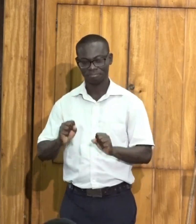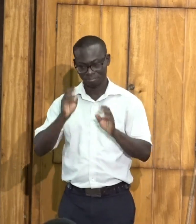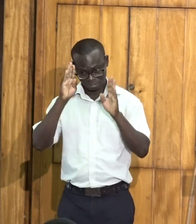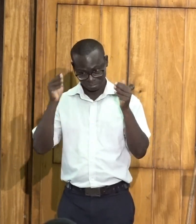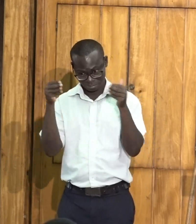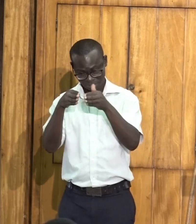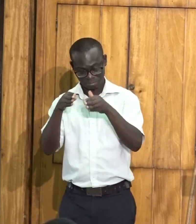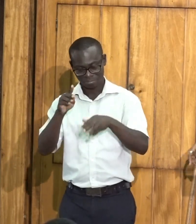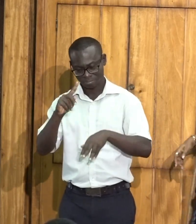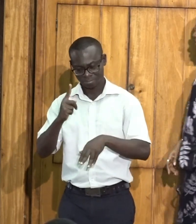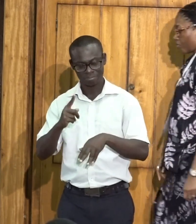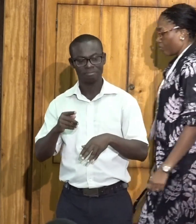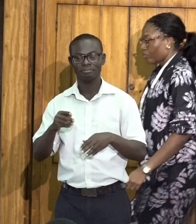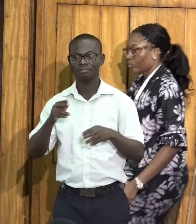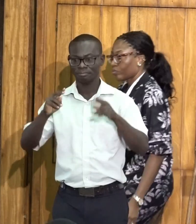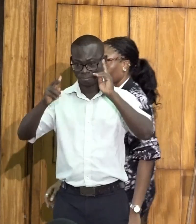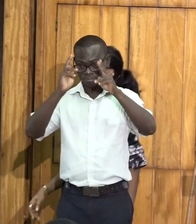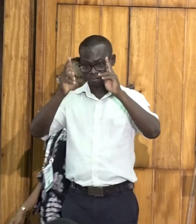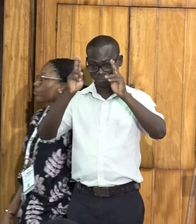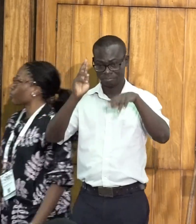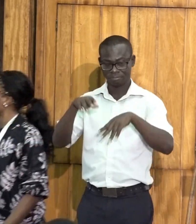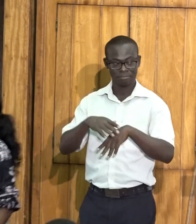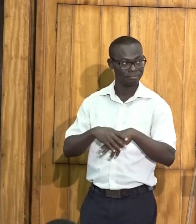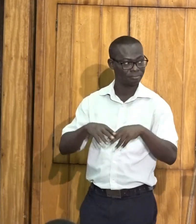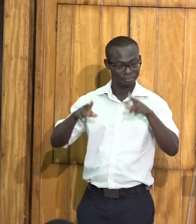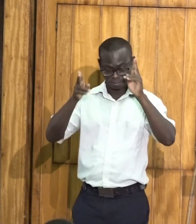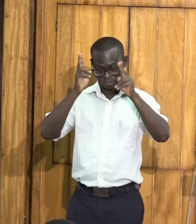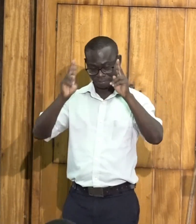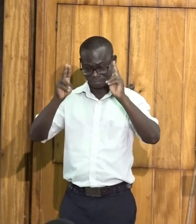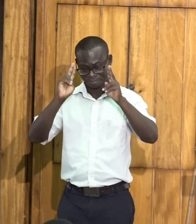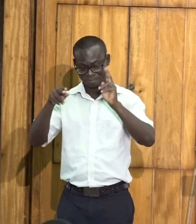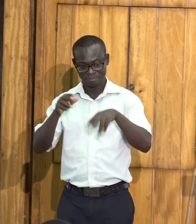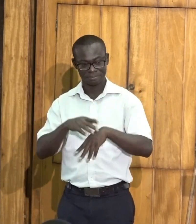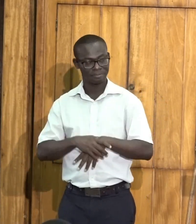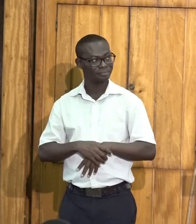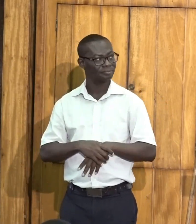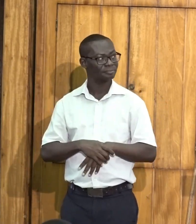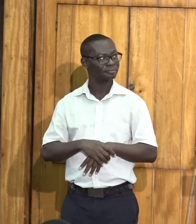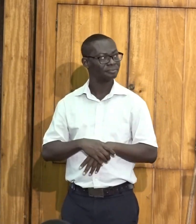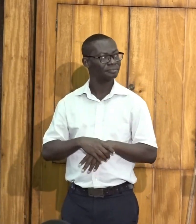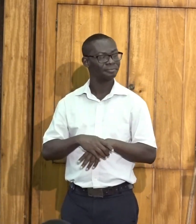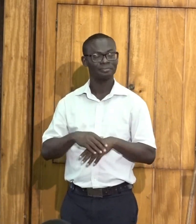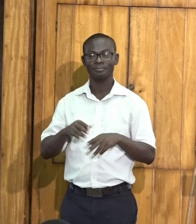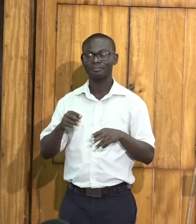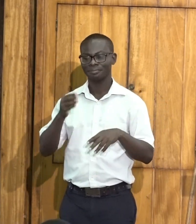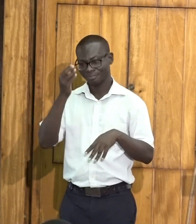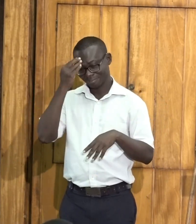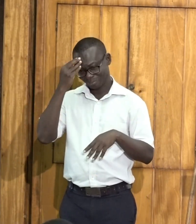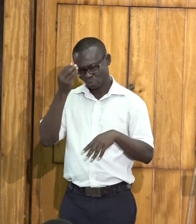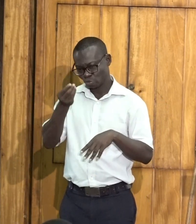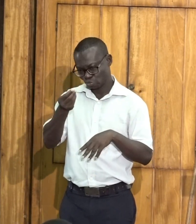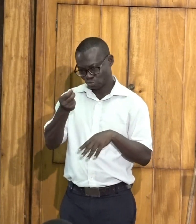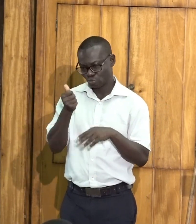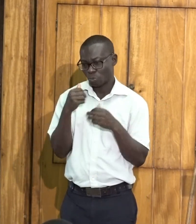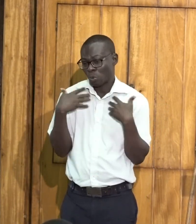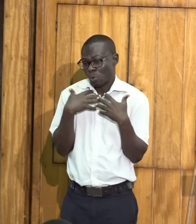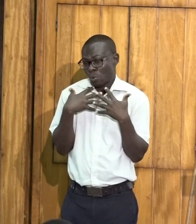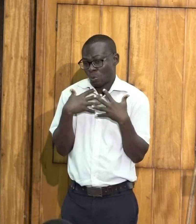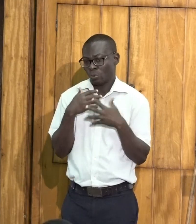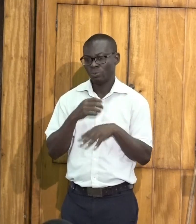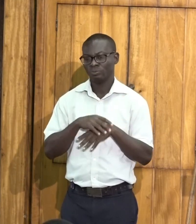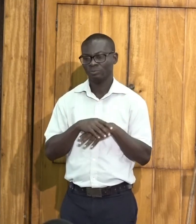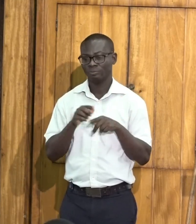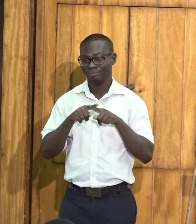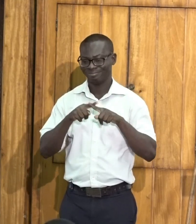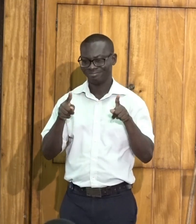Thank you, Rami. Hello. Hello. I know it's a little cold, but